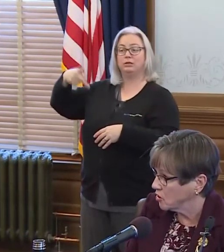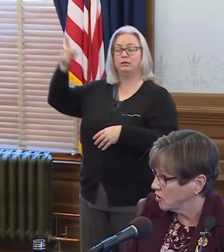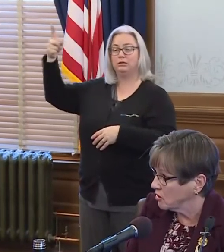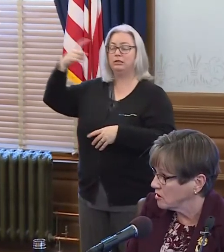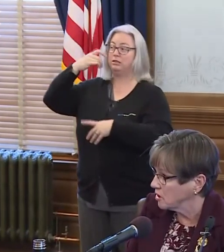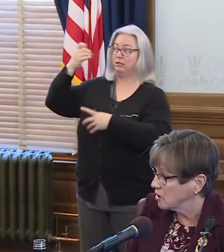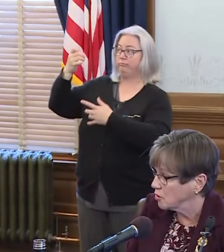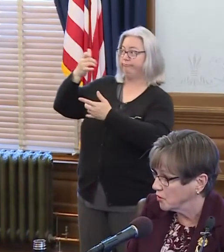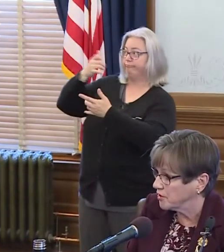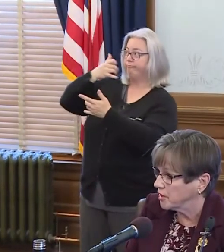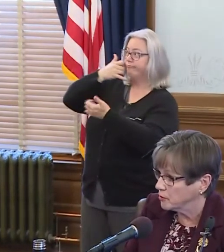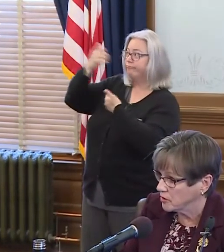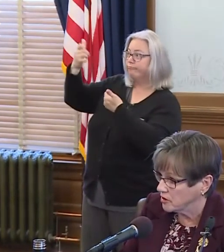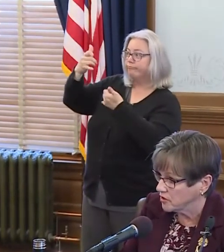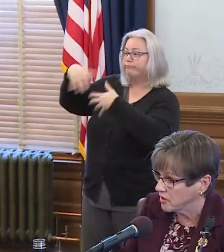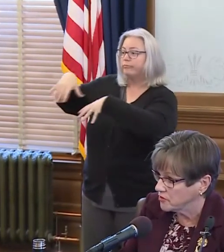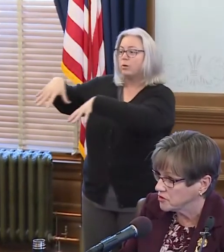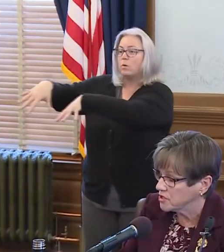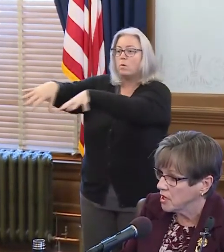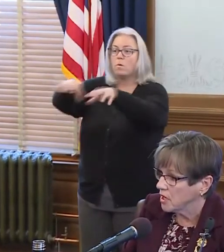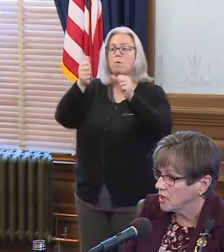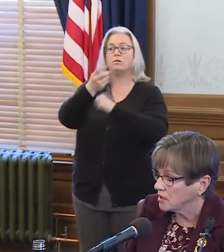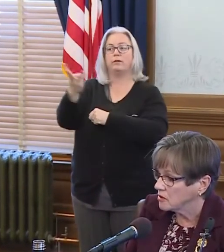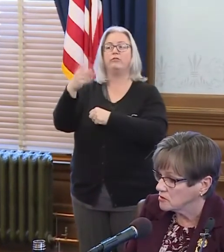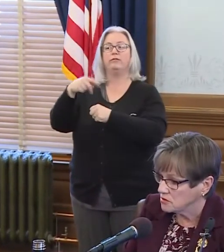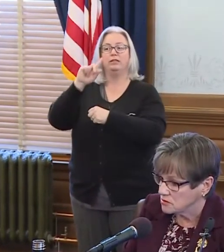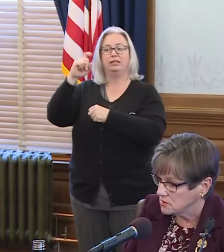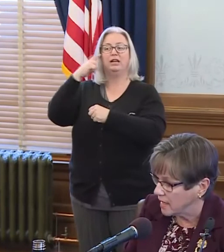convened a call with a number of the governors,